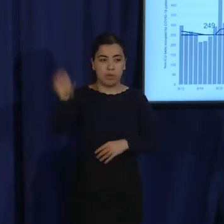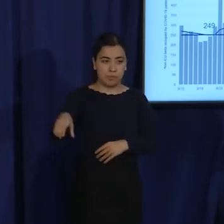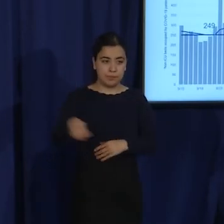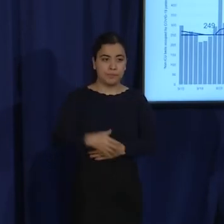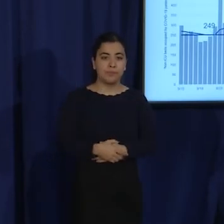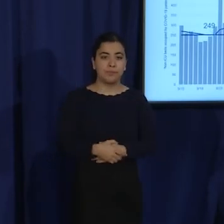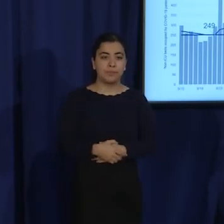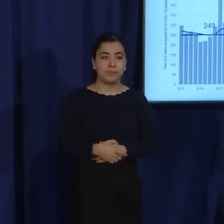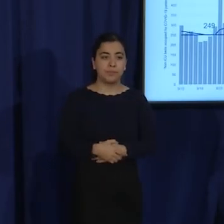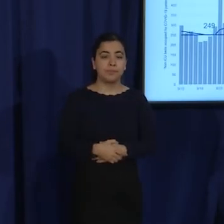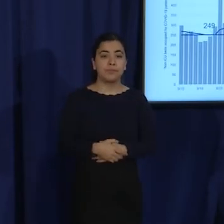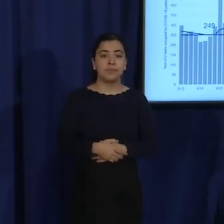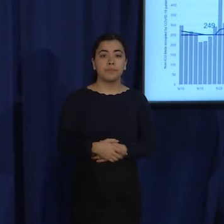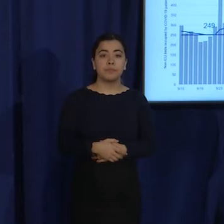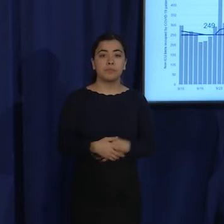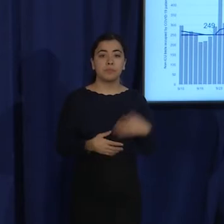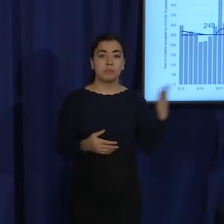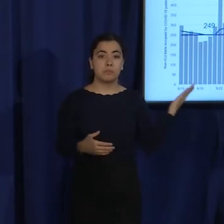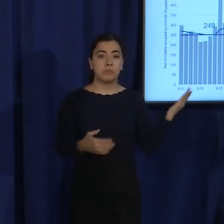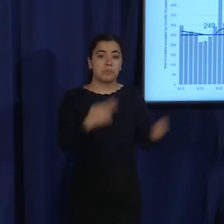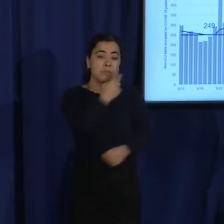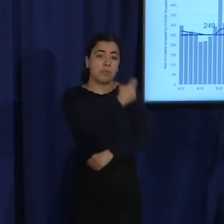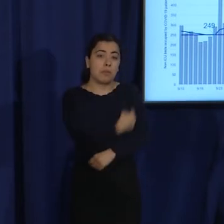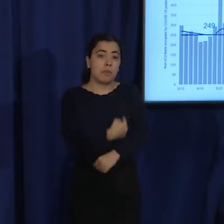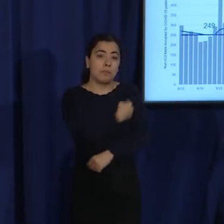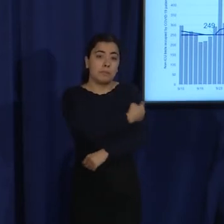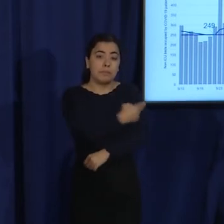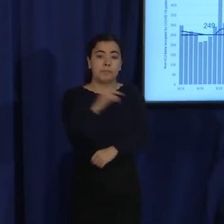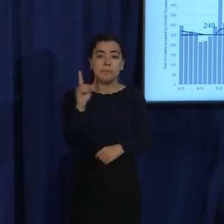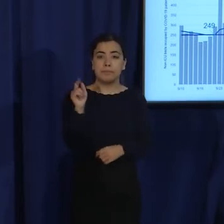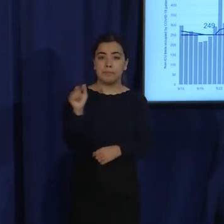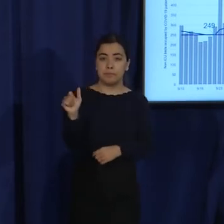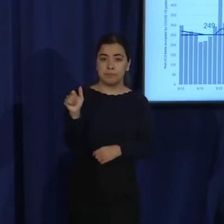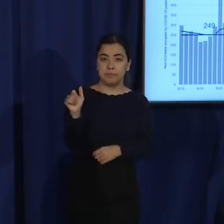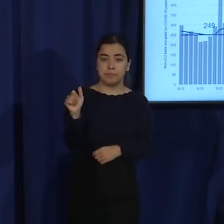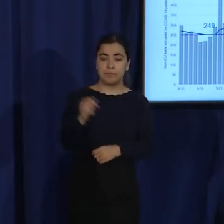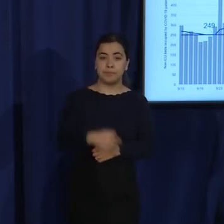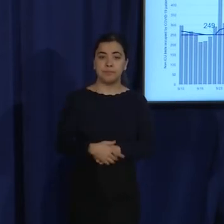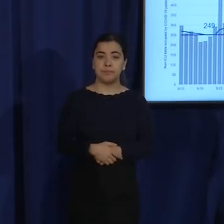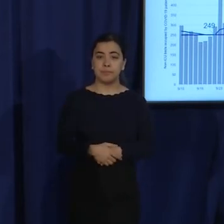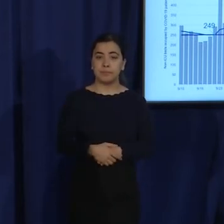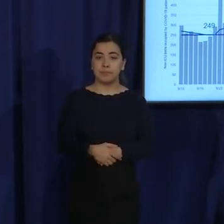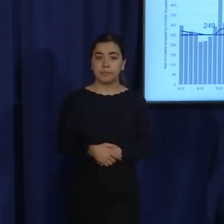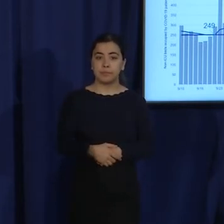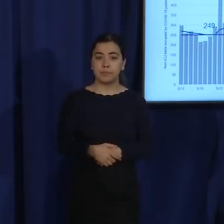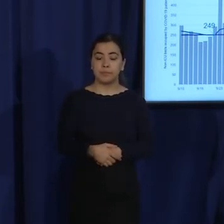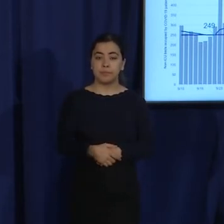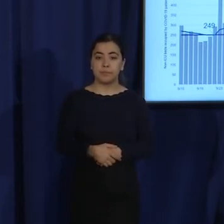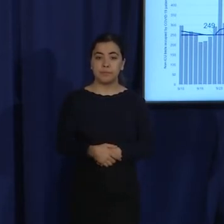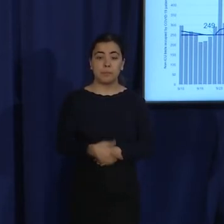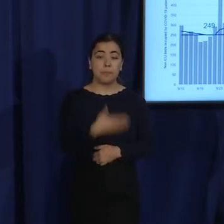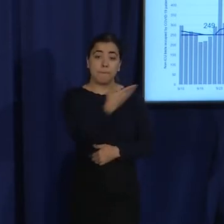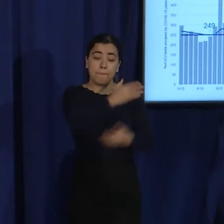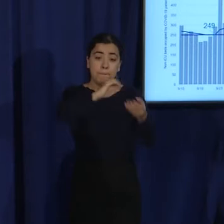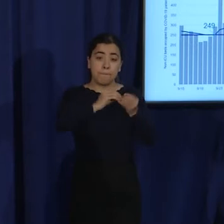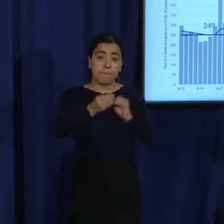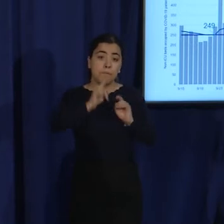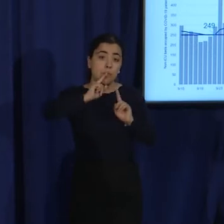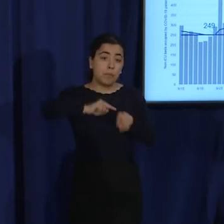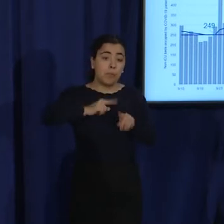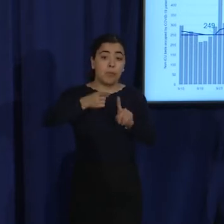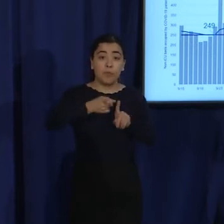Here's what our hospitalization data looks like. So these are the numbers that are reported in daily from all of the hospitals